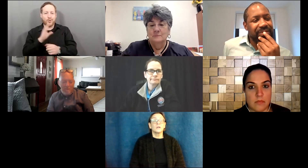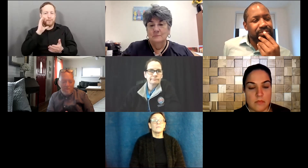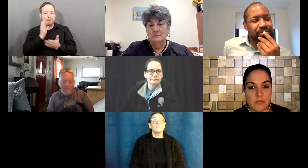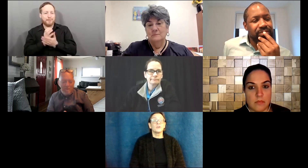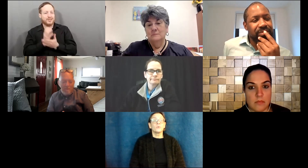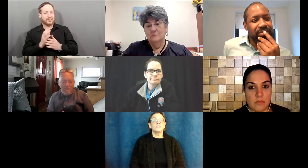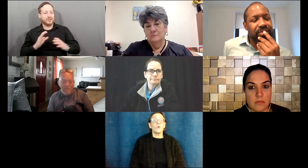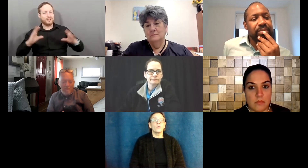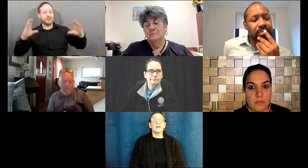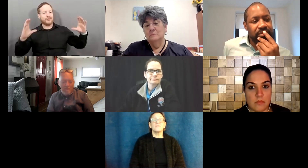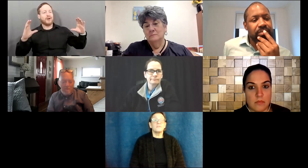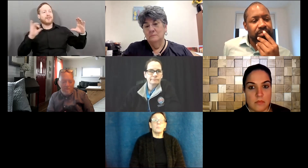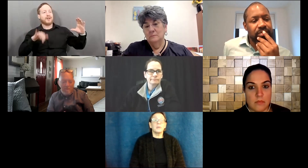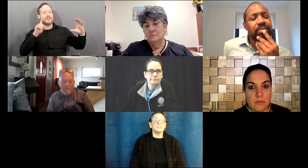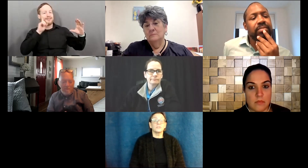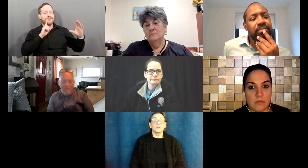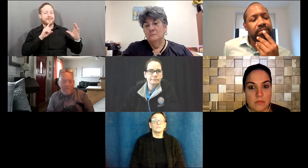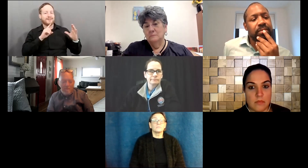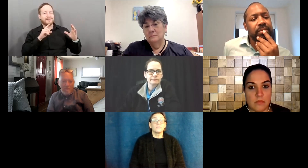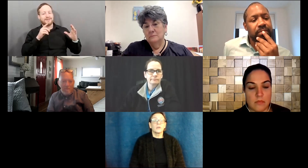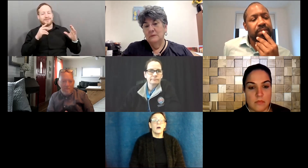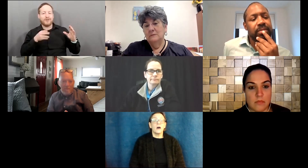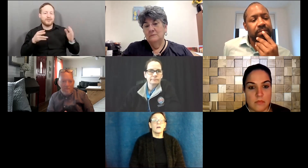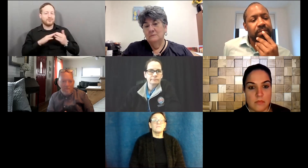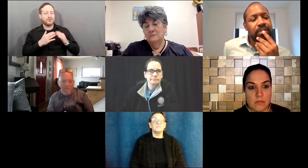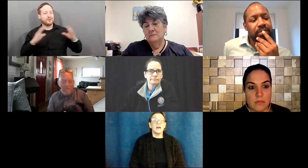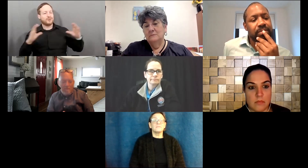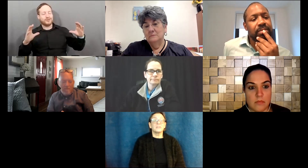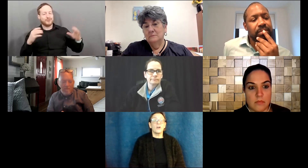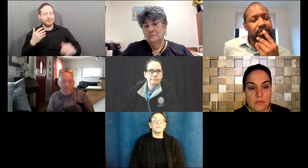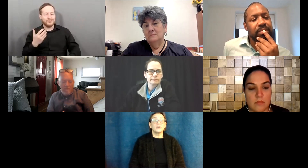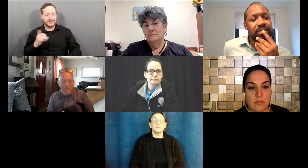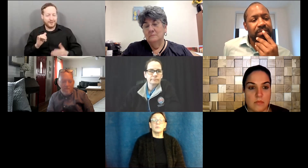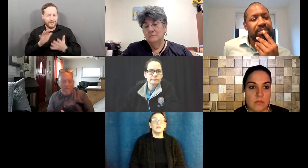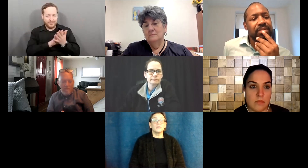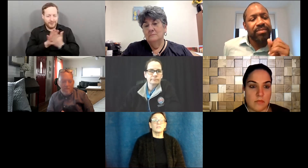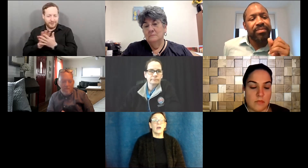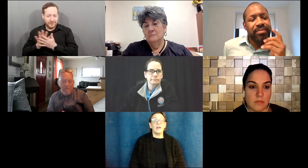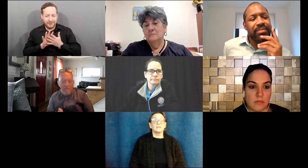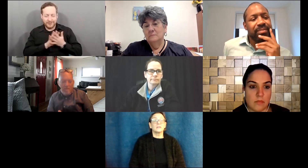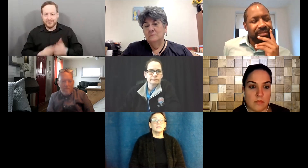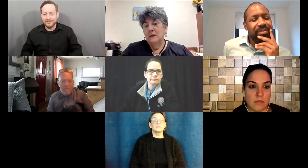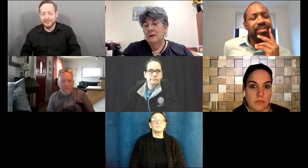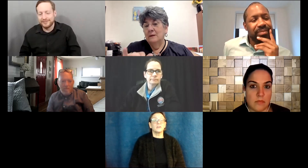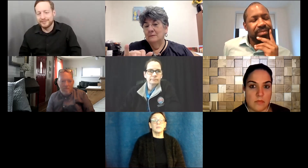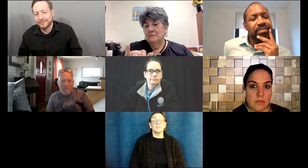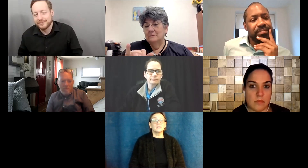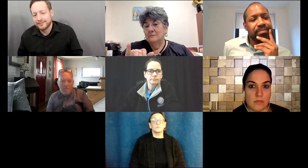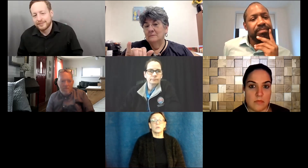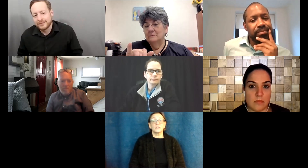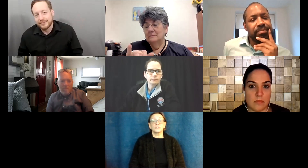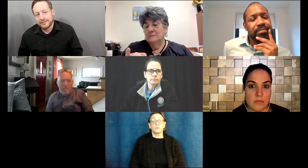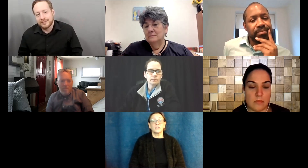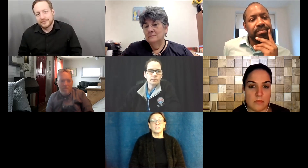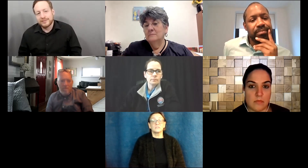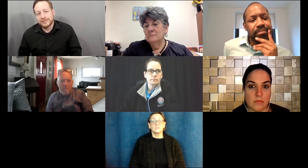So, we don't have the full picture of deaf and hard of hearing community here in Rhode Island. It's very mixed and